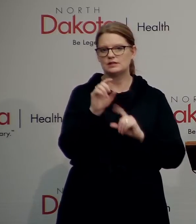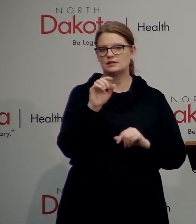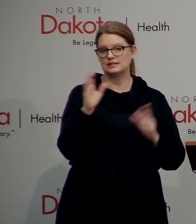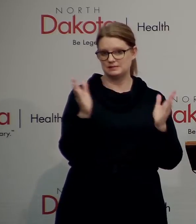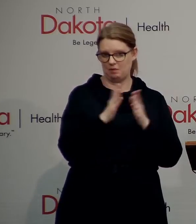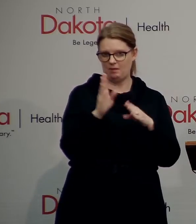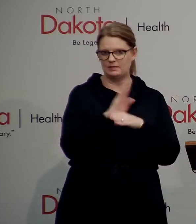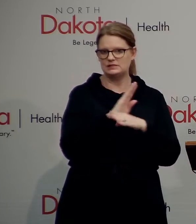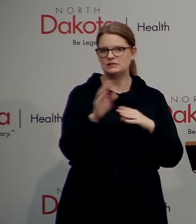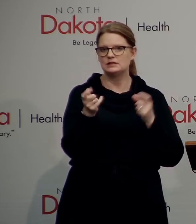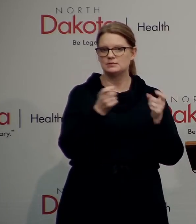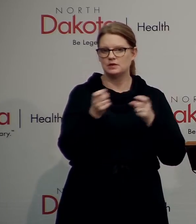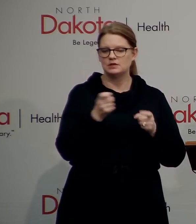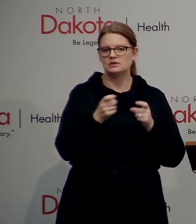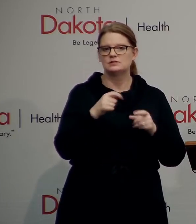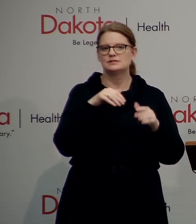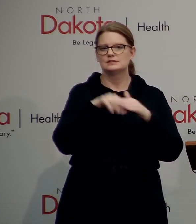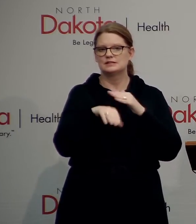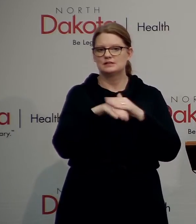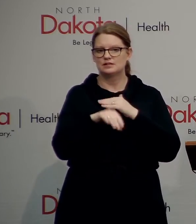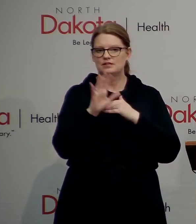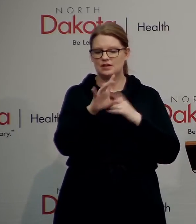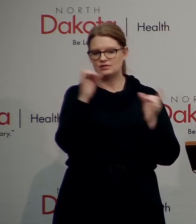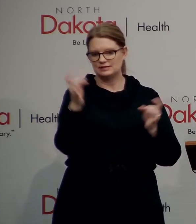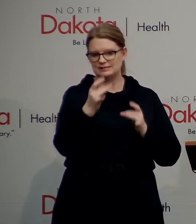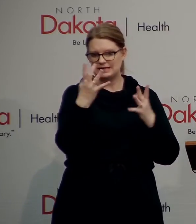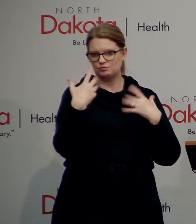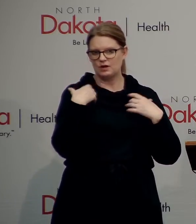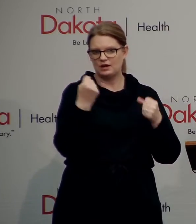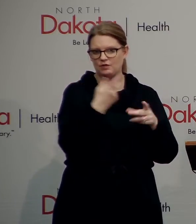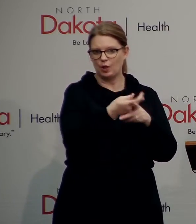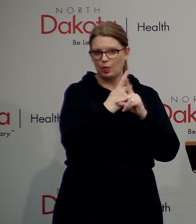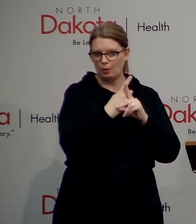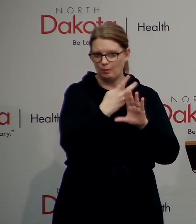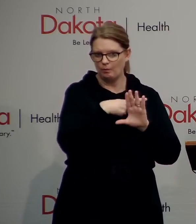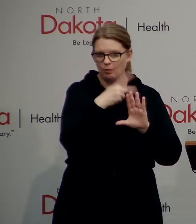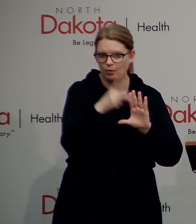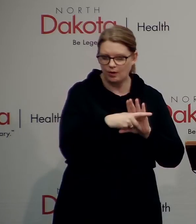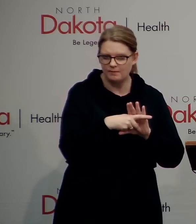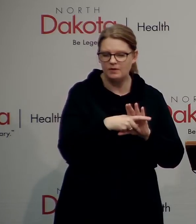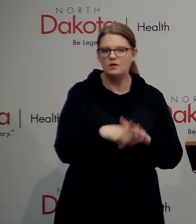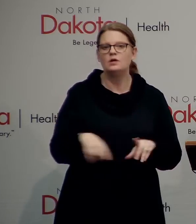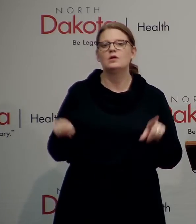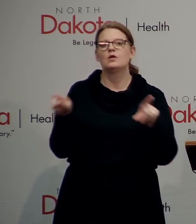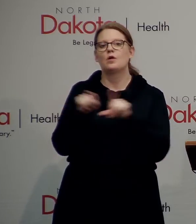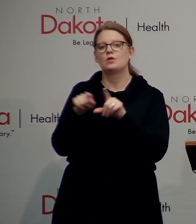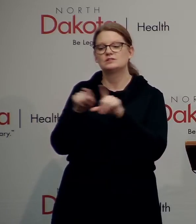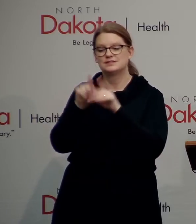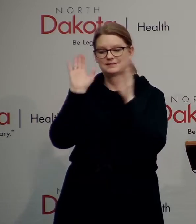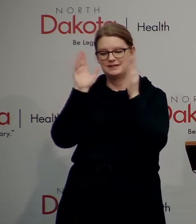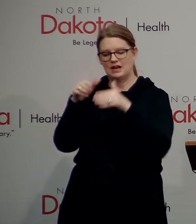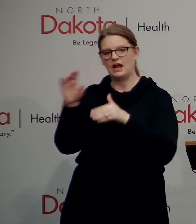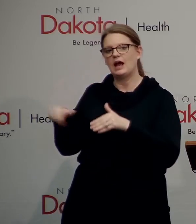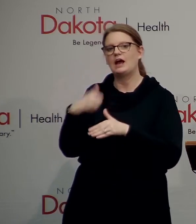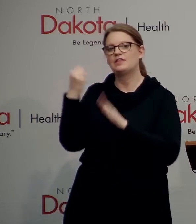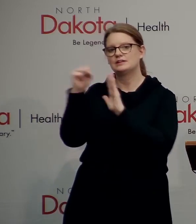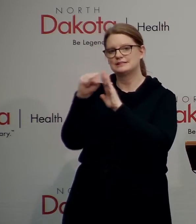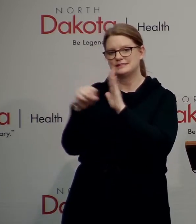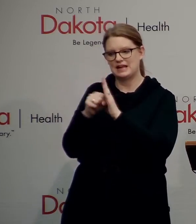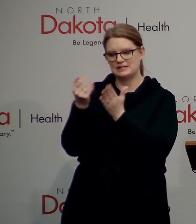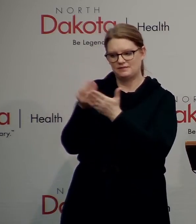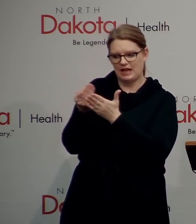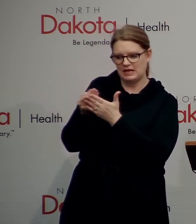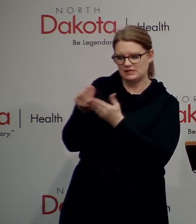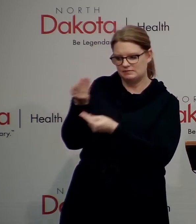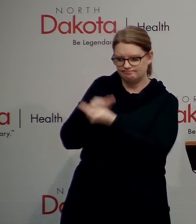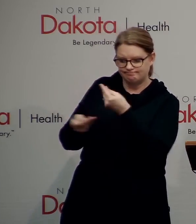to access the Small Business Administration's Disaster Recovery Loan Program, as well as redirecting other state financing